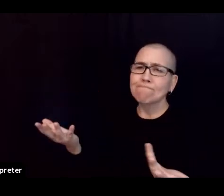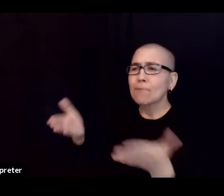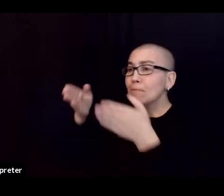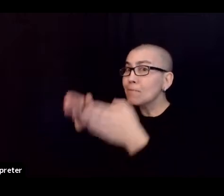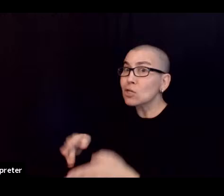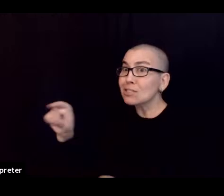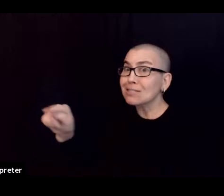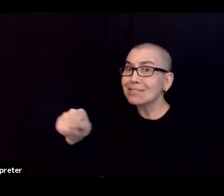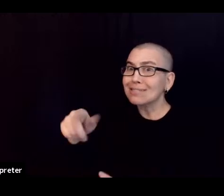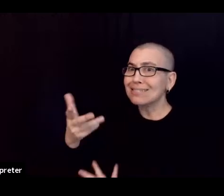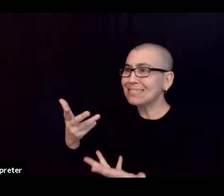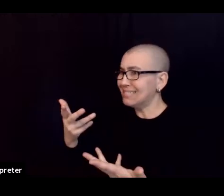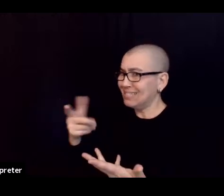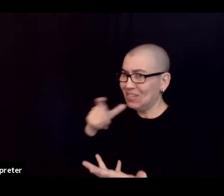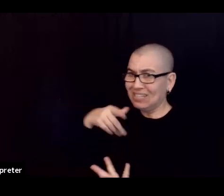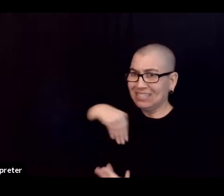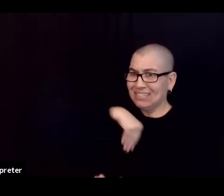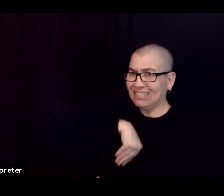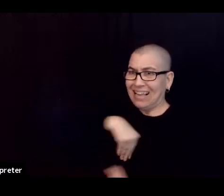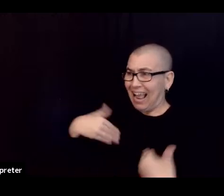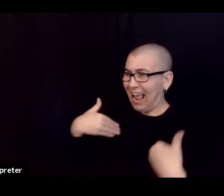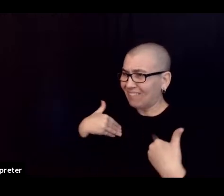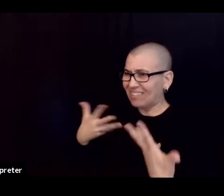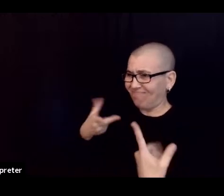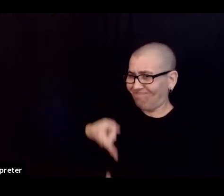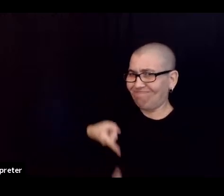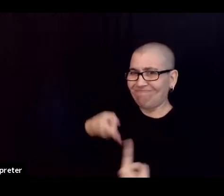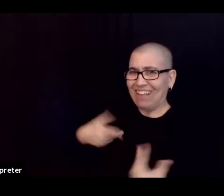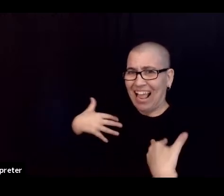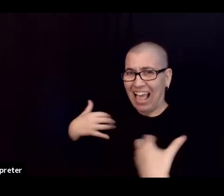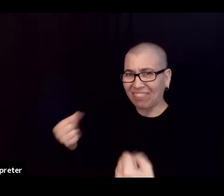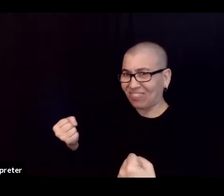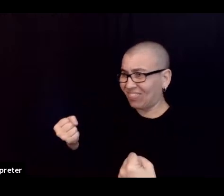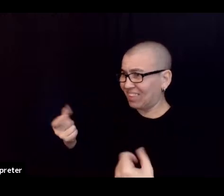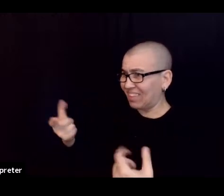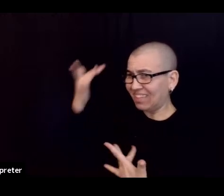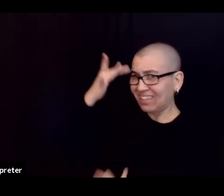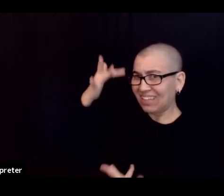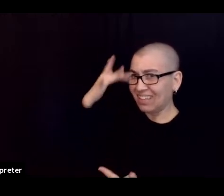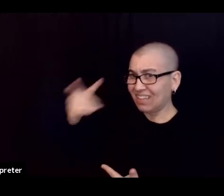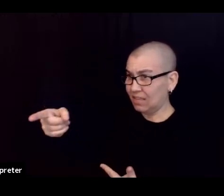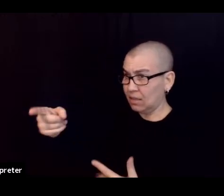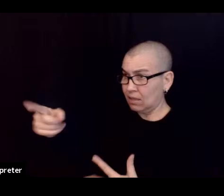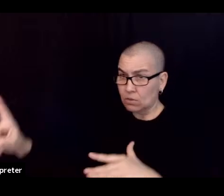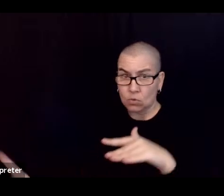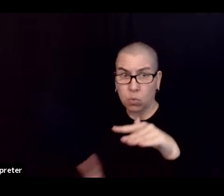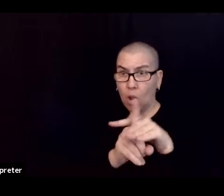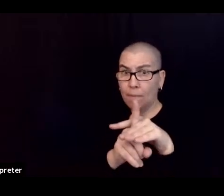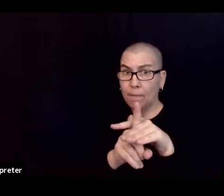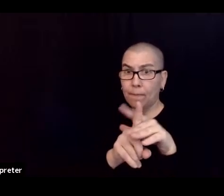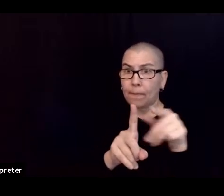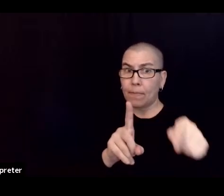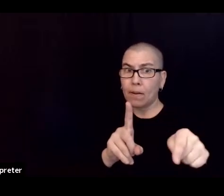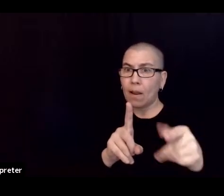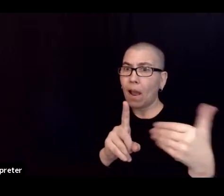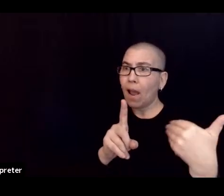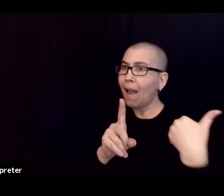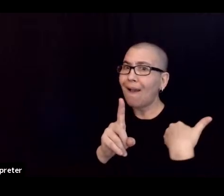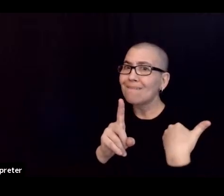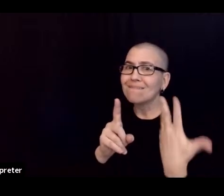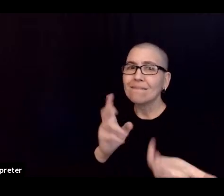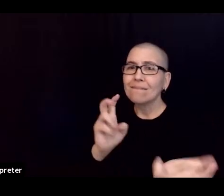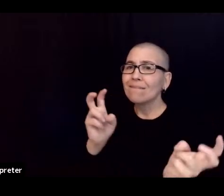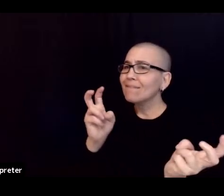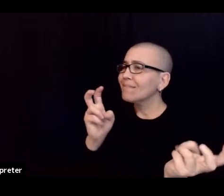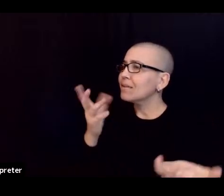maybe a pharmacy where there's no medical record, for instance, of that underlying vaccine? Will they have to prove it somehow? And also, how will food